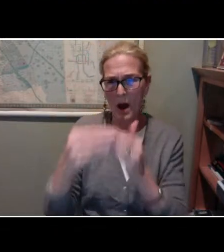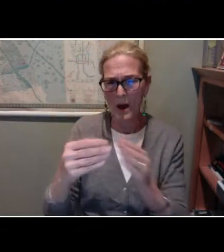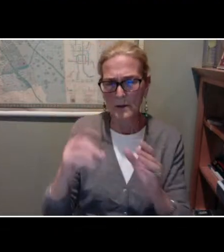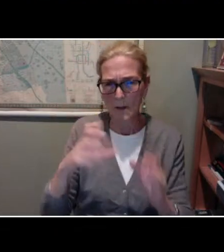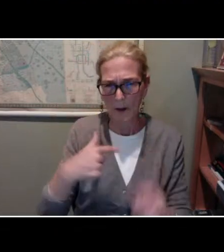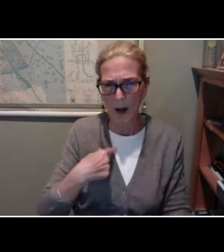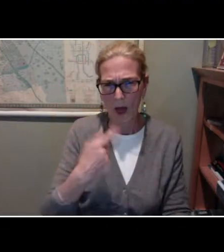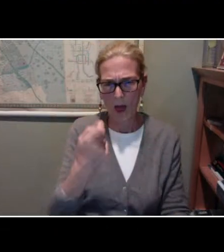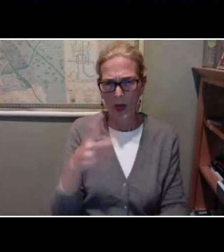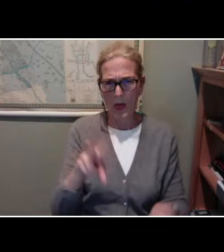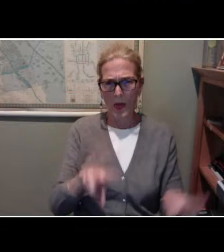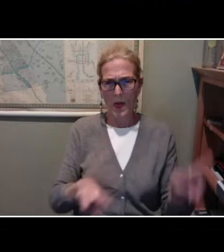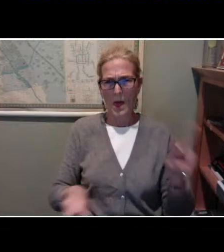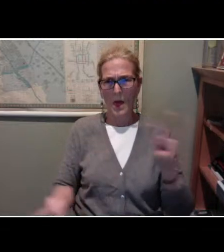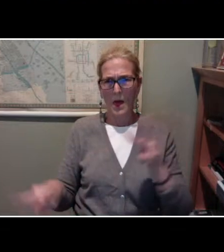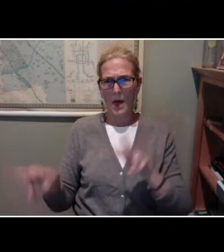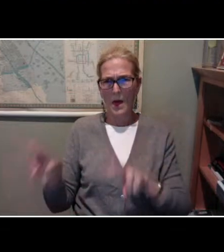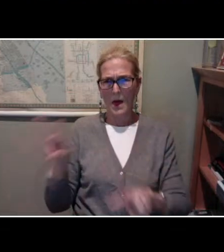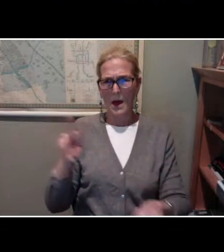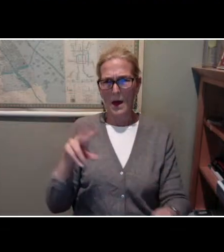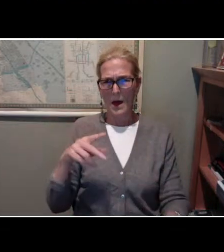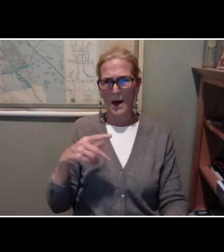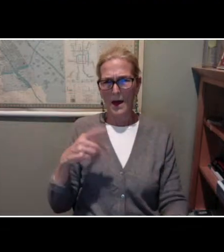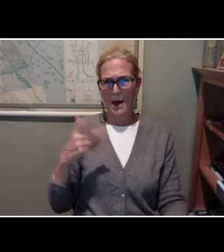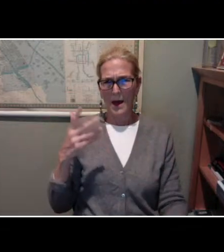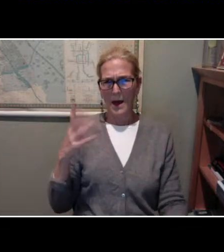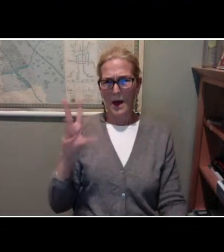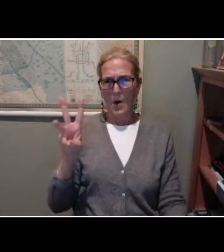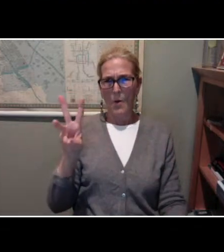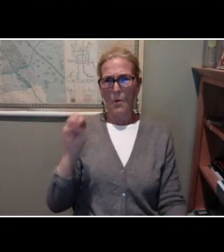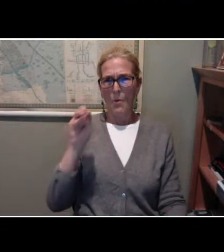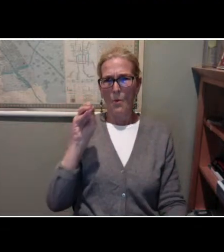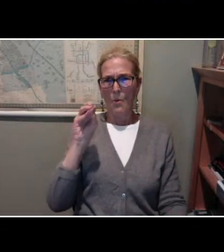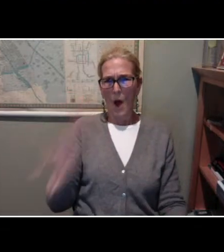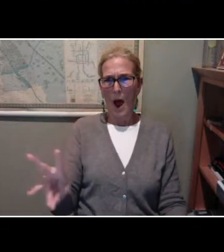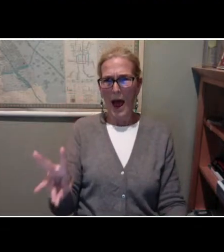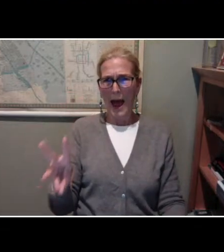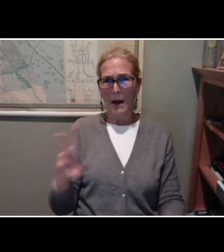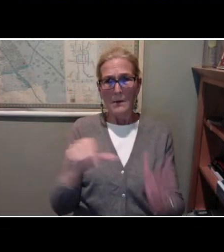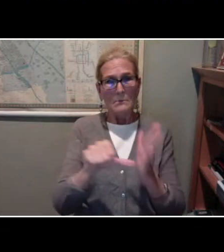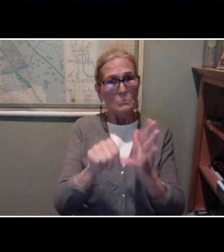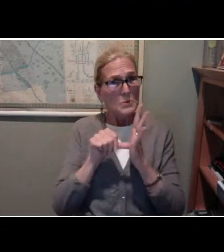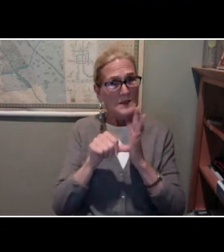Adults who are deaf and hard of hearing developing policy guidance guidelines.